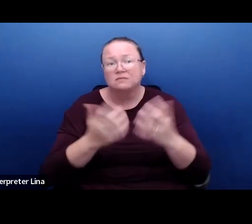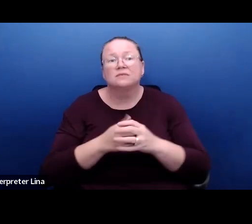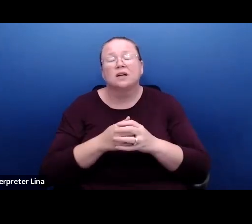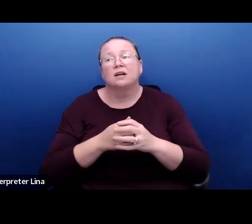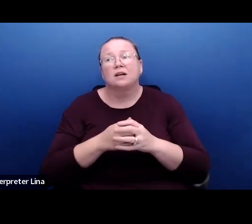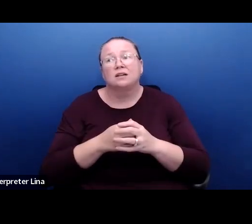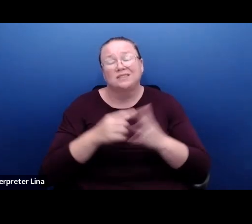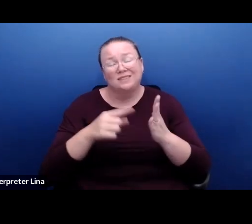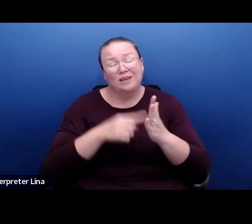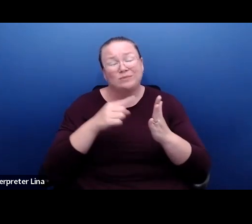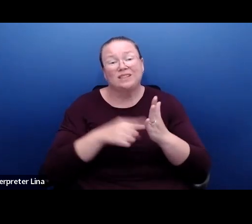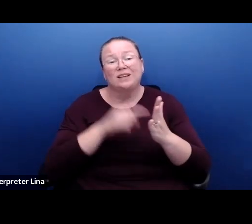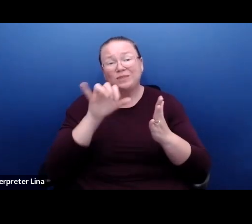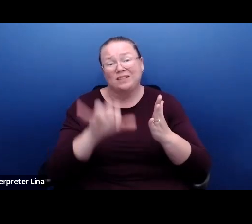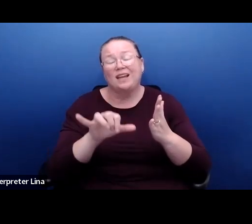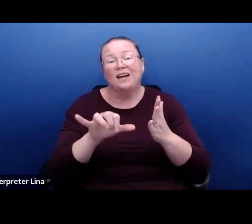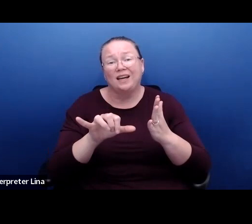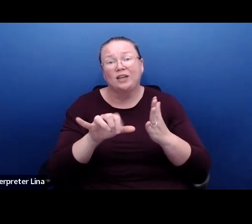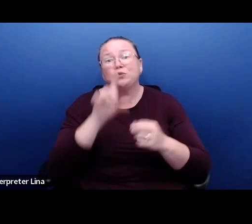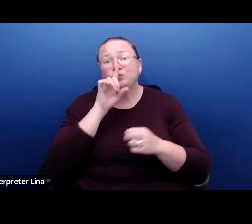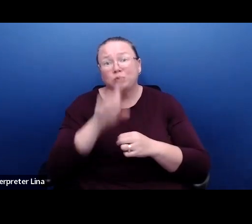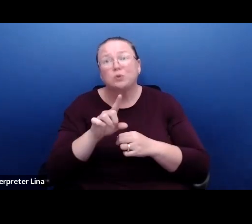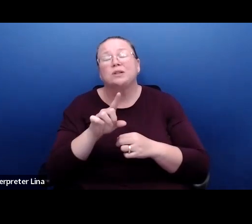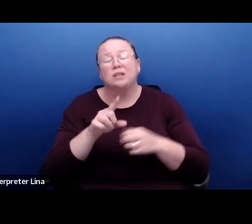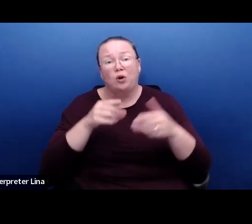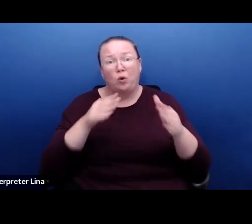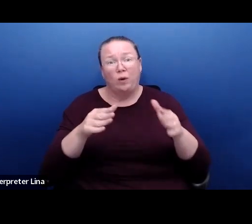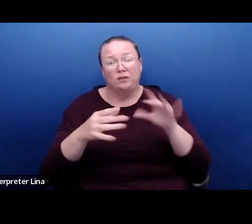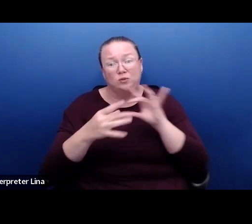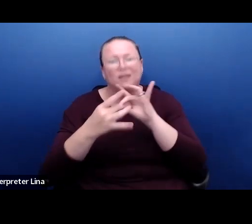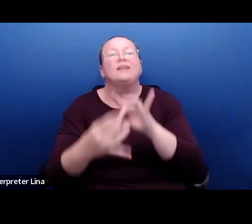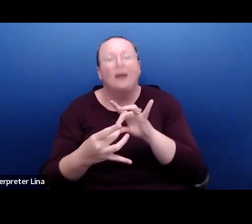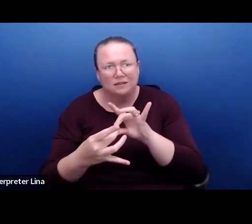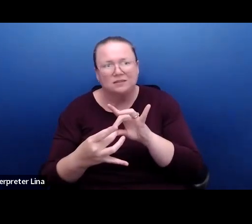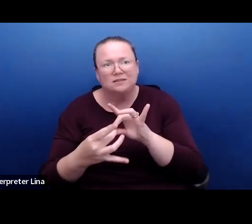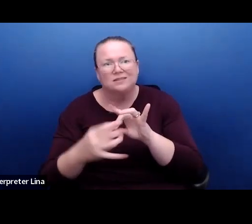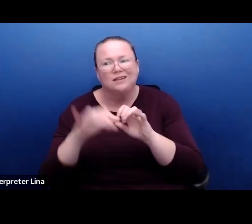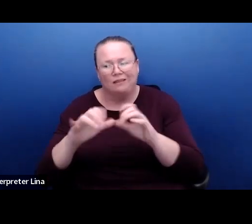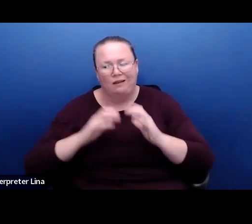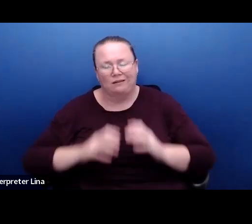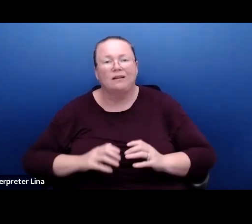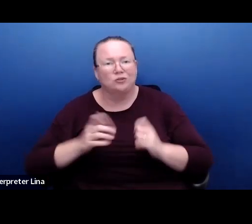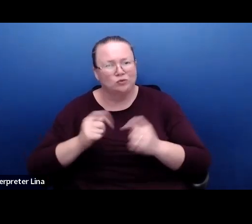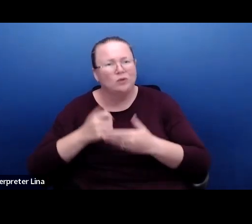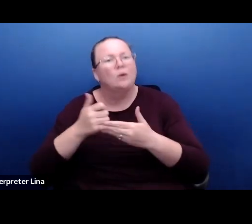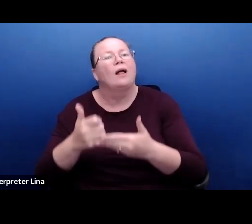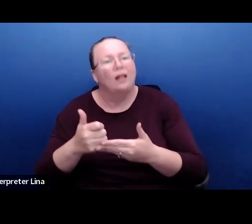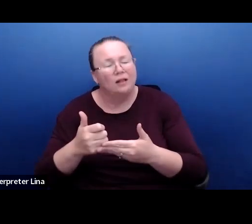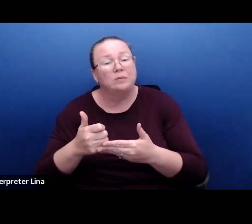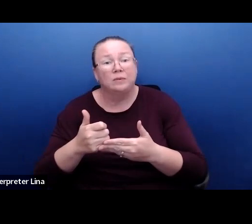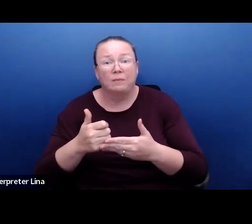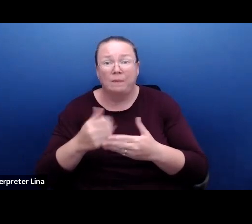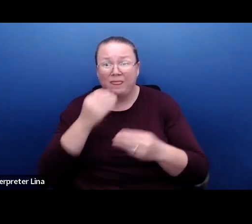Sometimes that can, you know, really be a way to connect with the person you're trying to help. I've eaten a lot